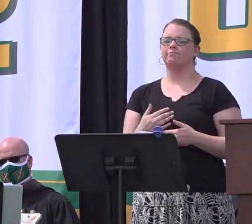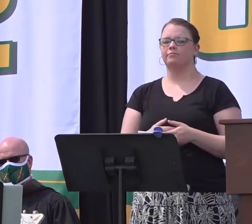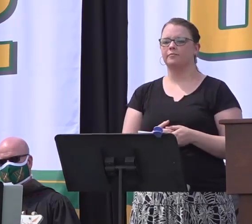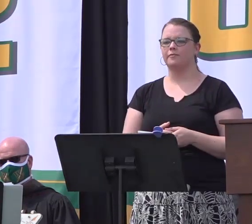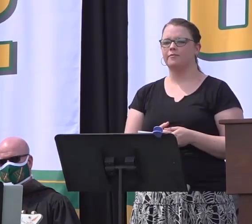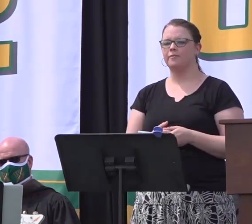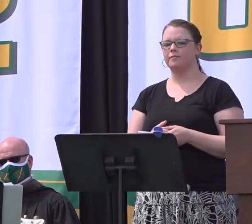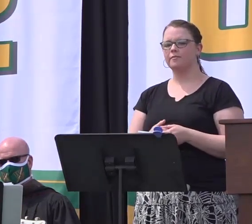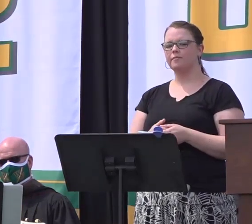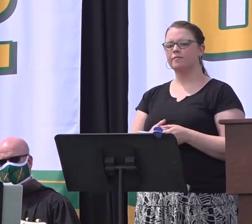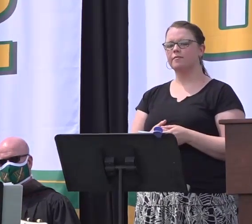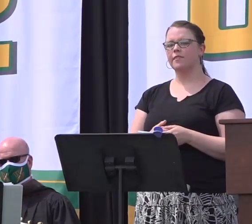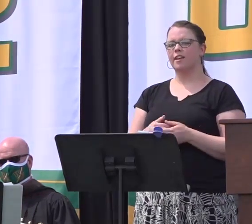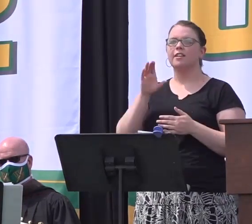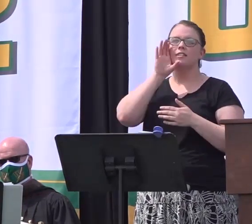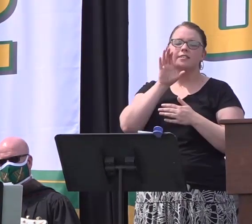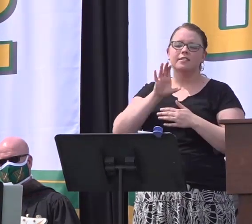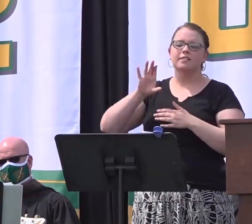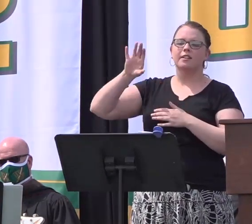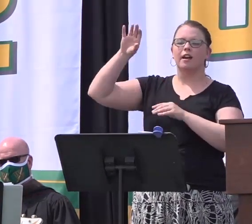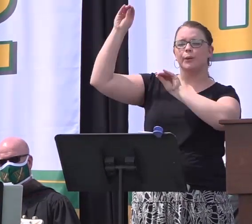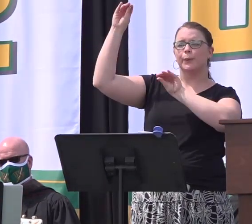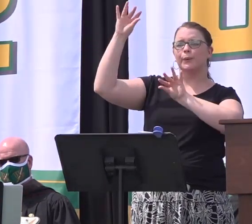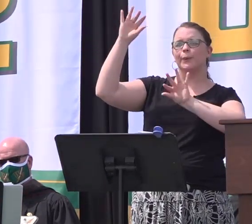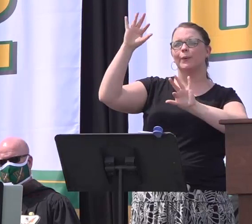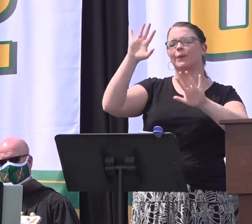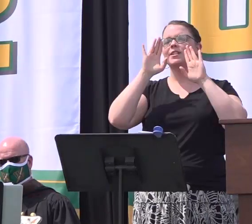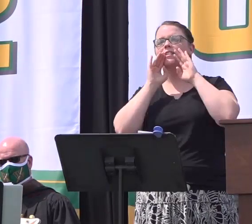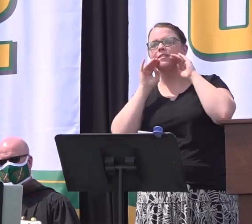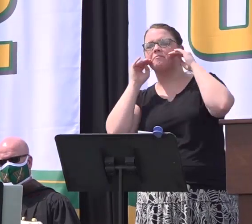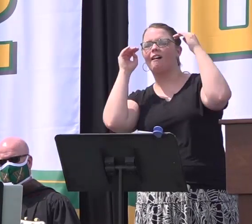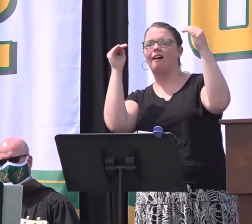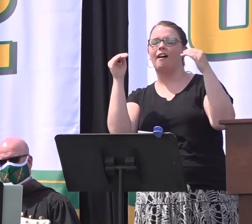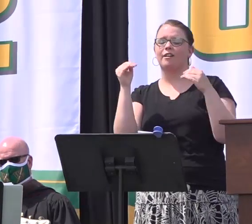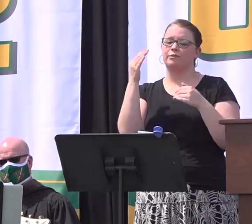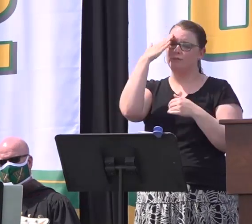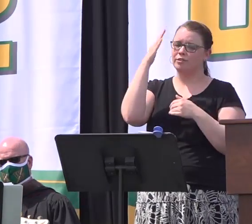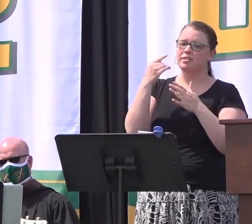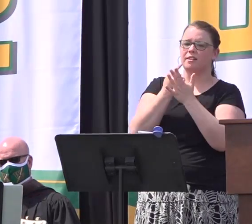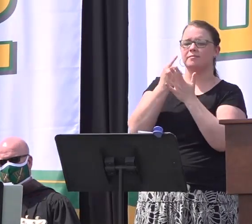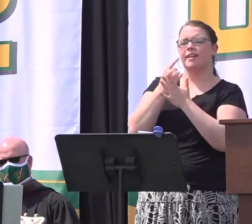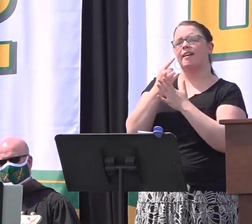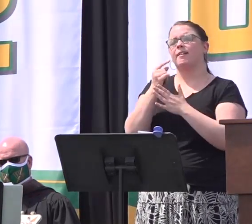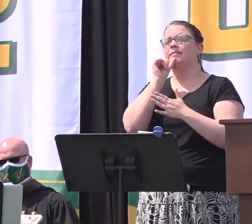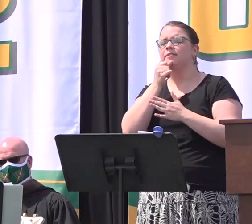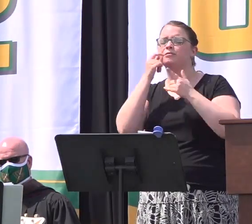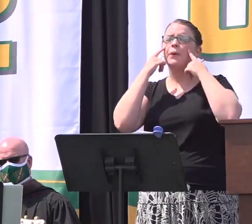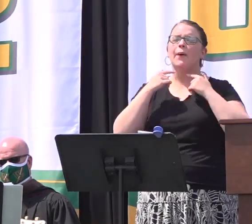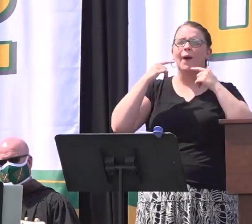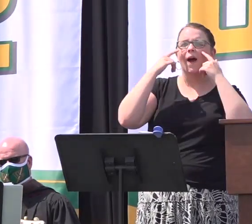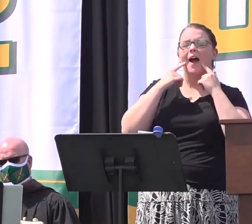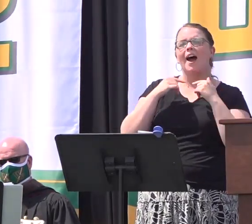time. Smiles in the sunshine, tears in the rain, still take me back where my memories